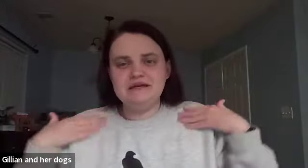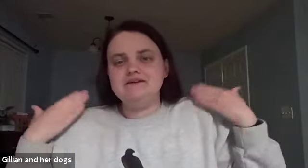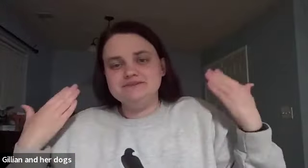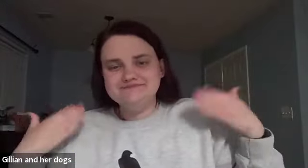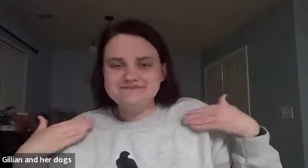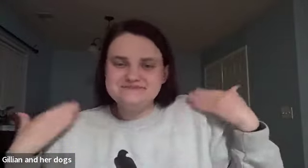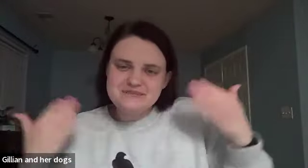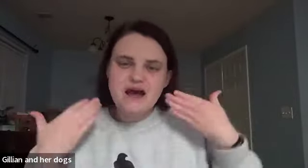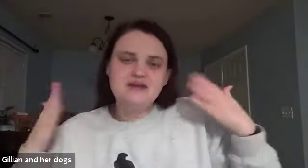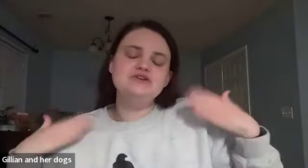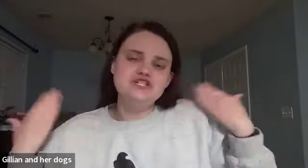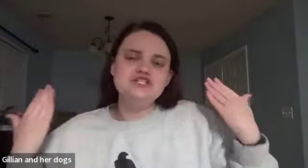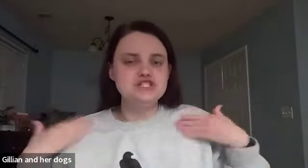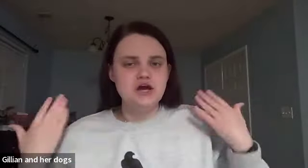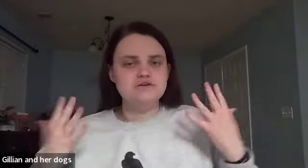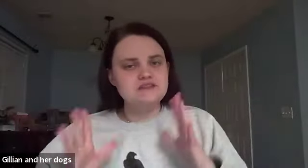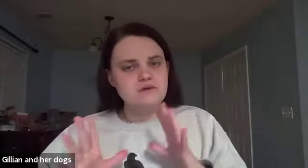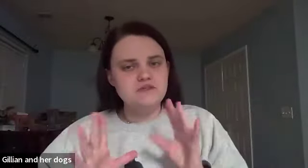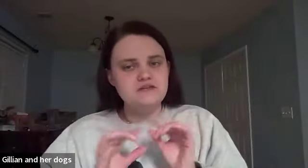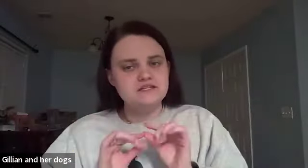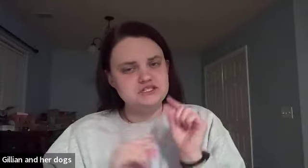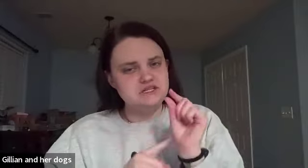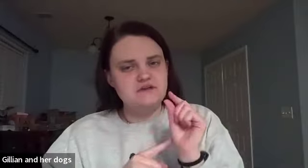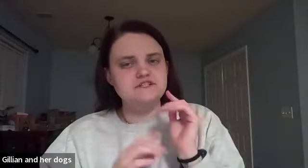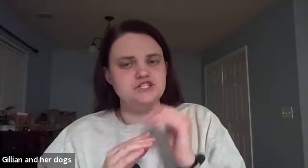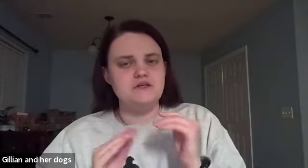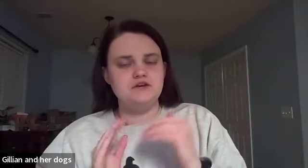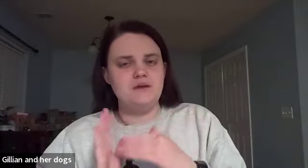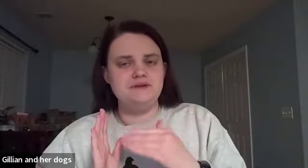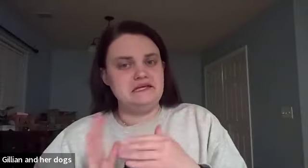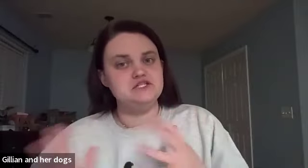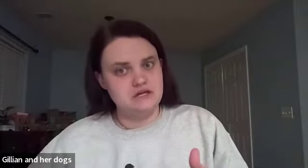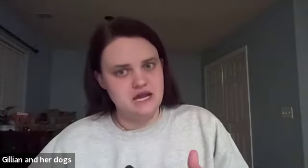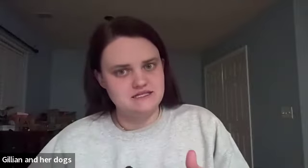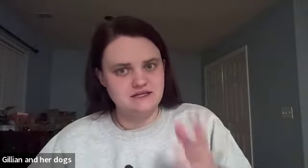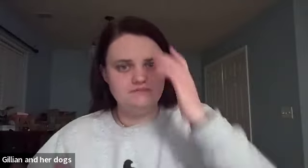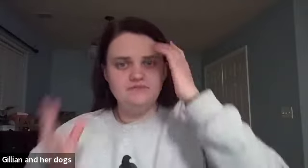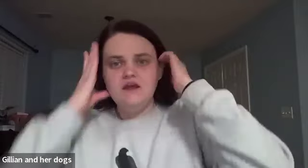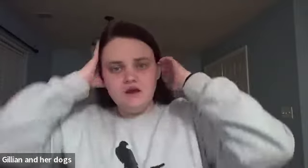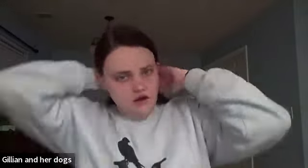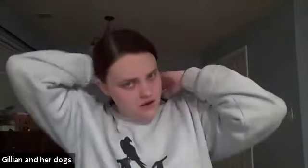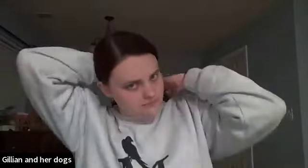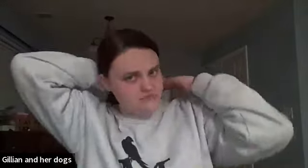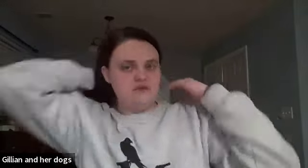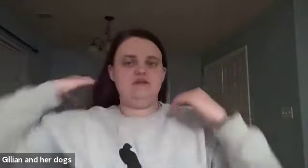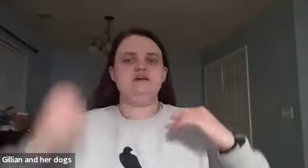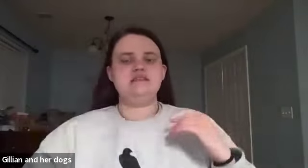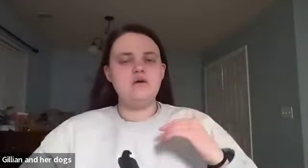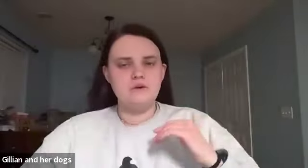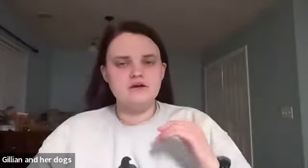like a little smile just to show something that's just enough to show that you're not being like sarcastic. Because that